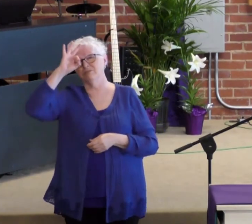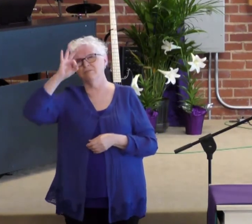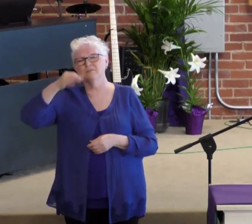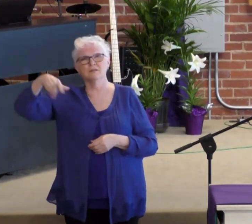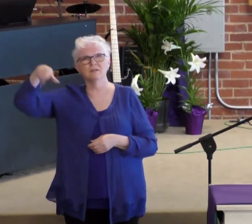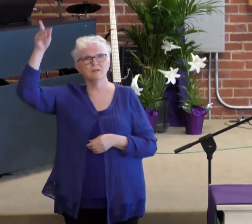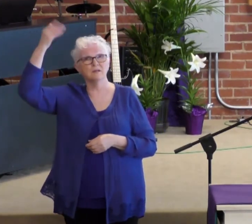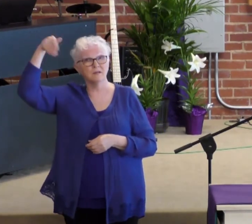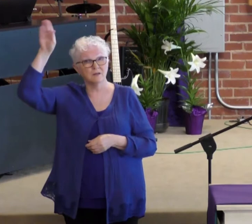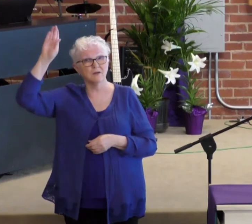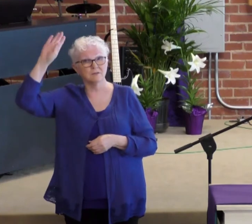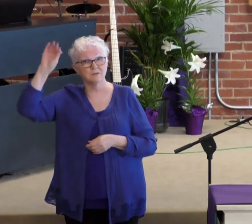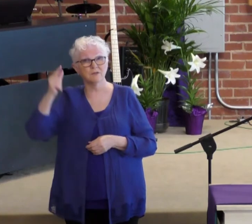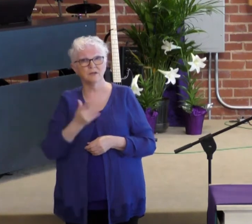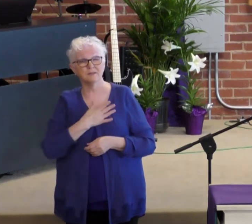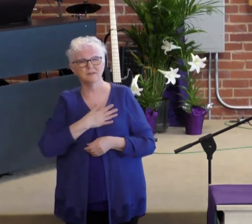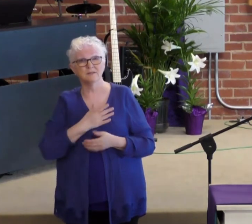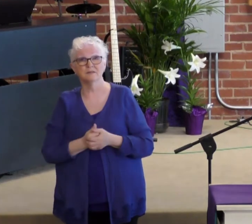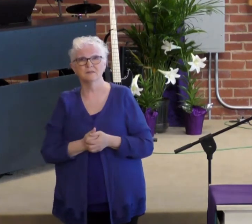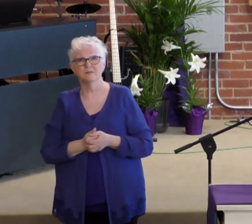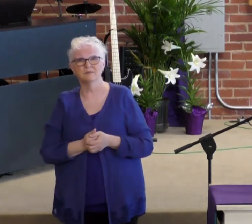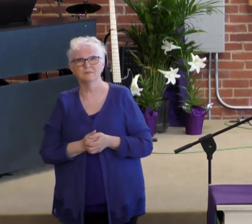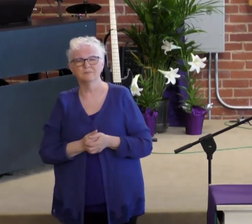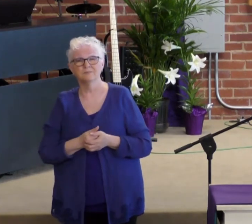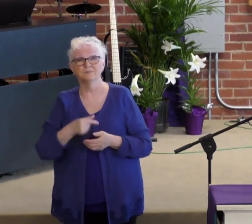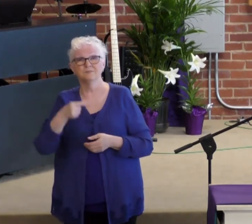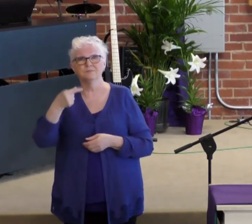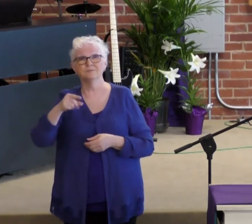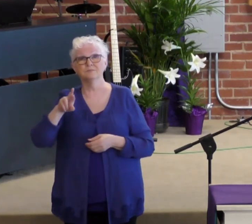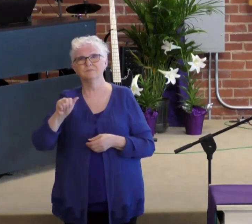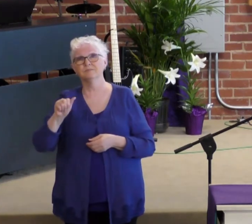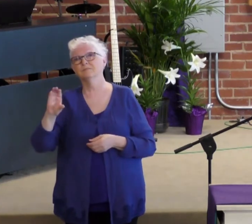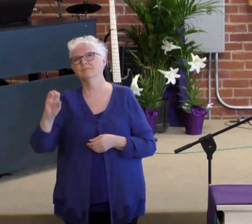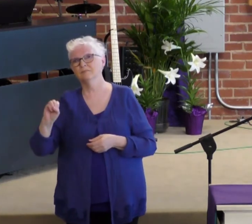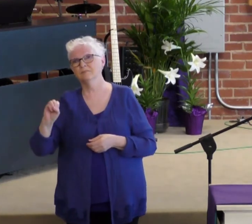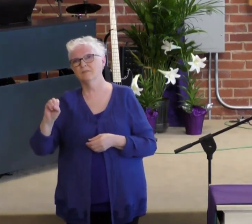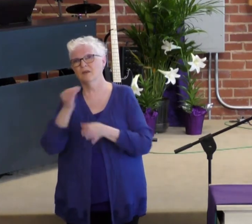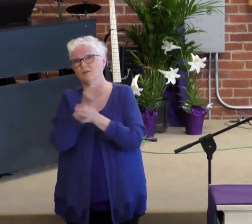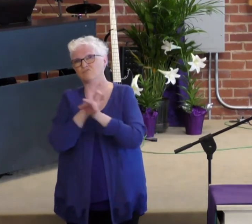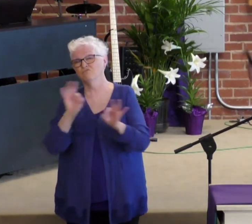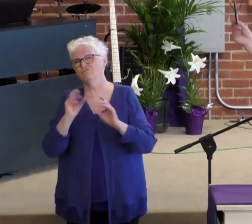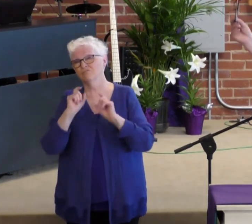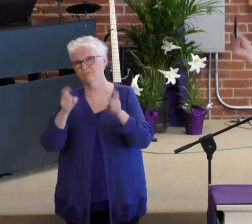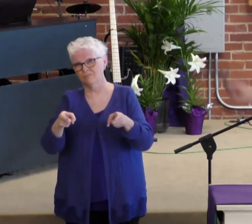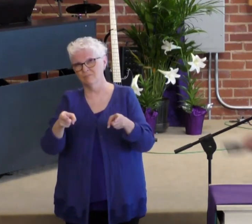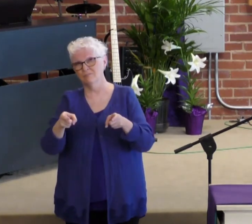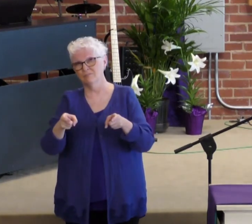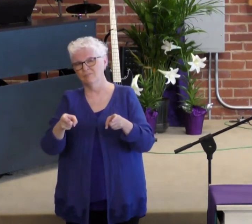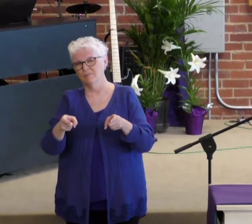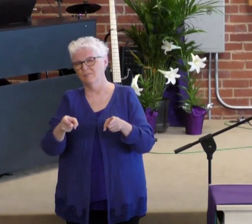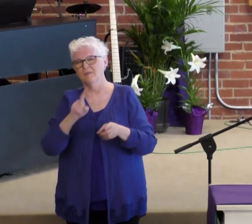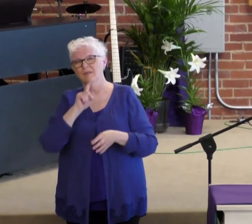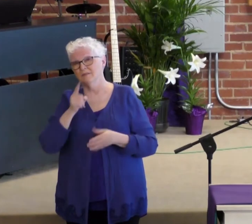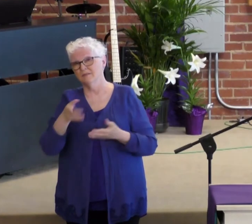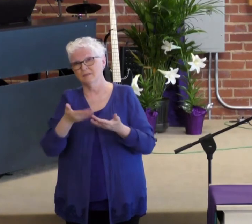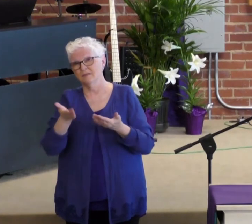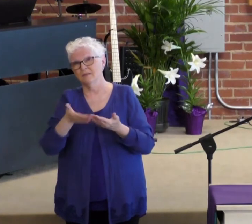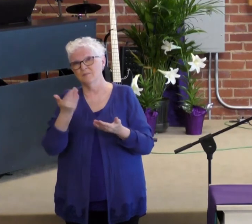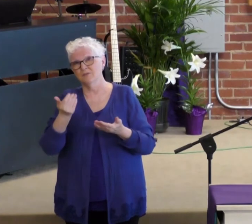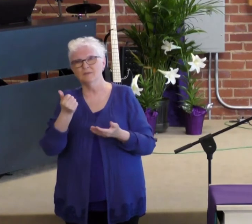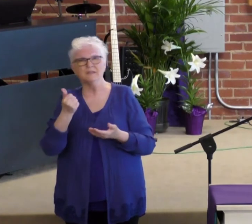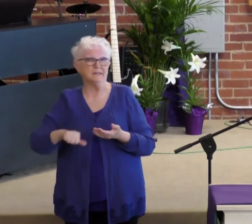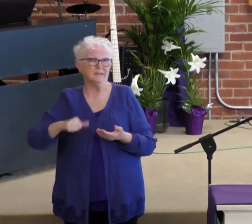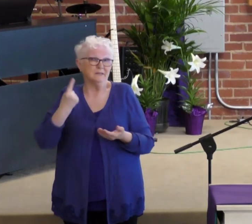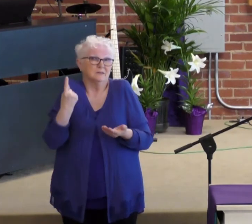of the Lord. Grace is a free gift. It's simple. It's so simple that anyone could understand